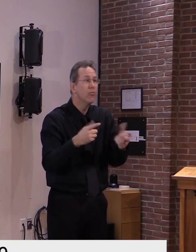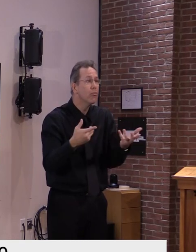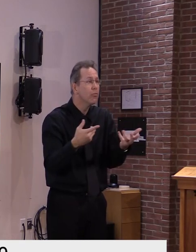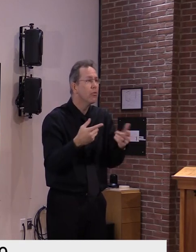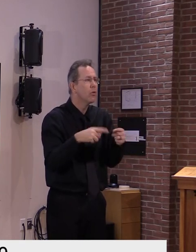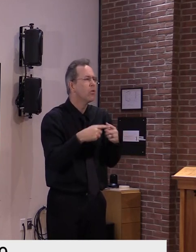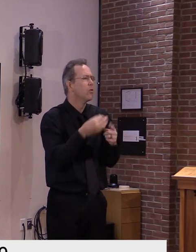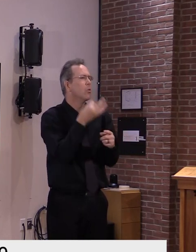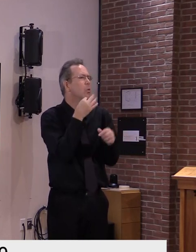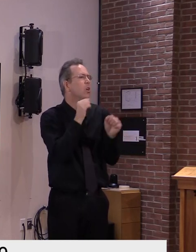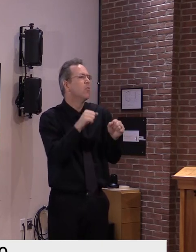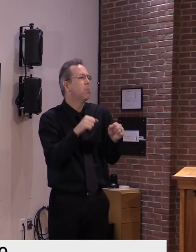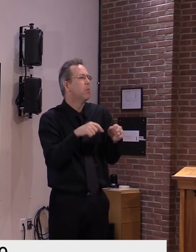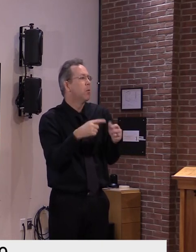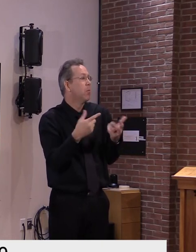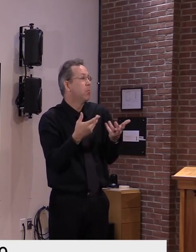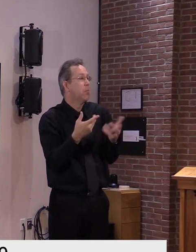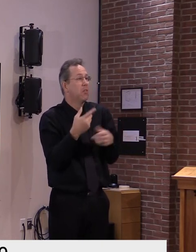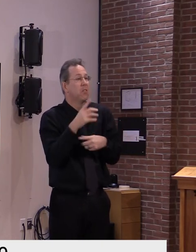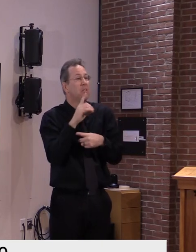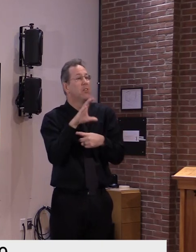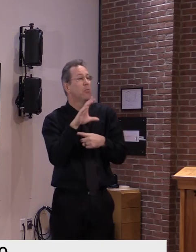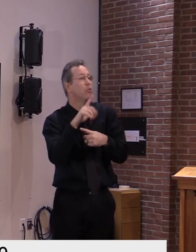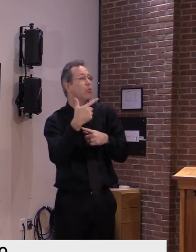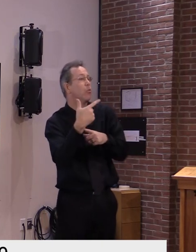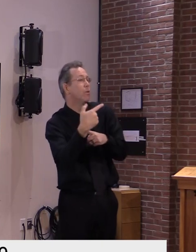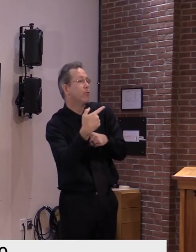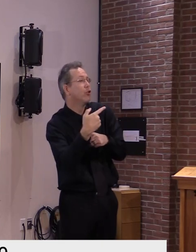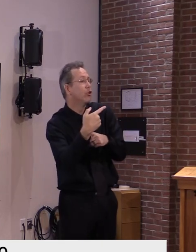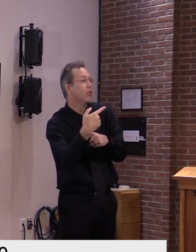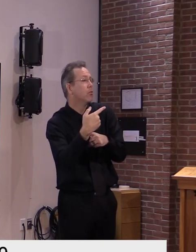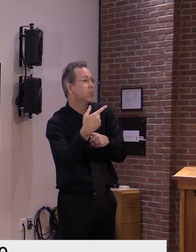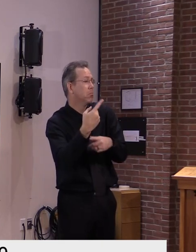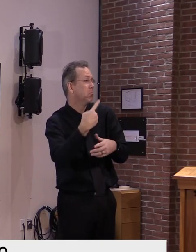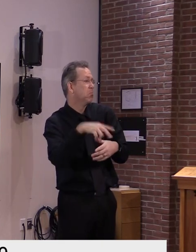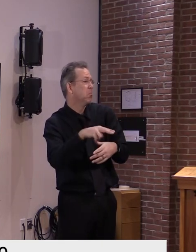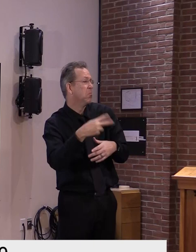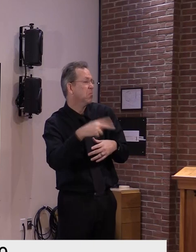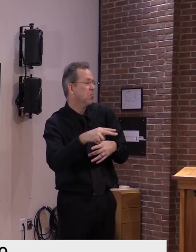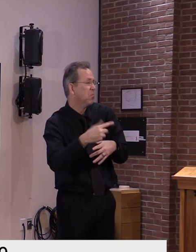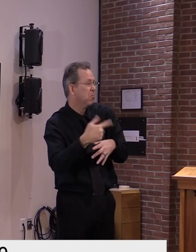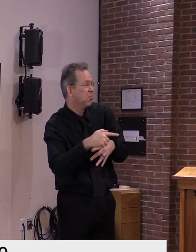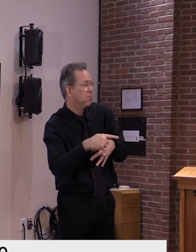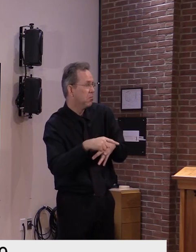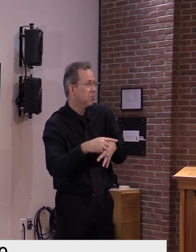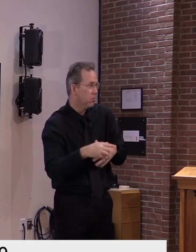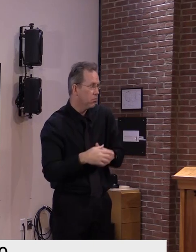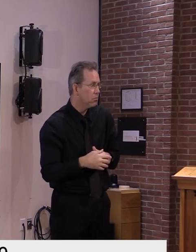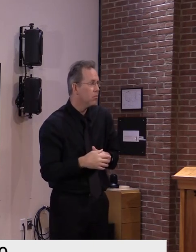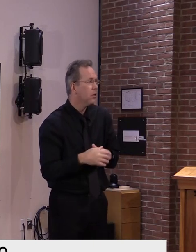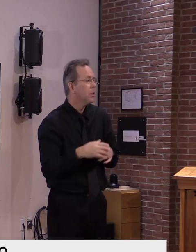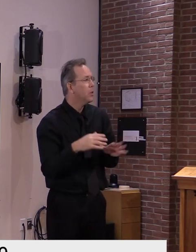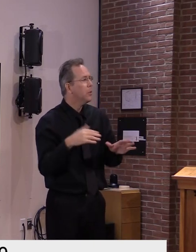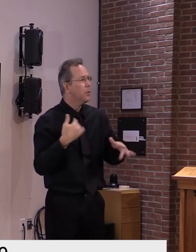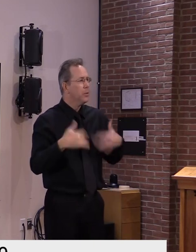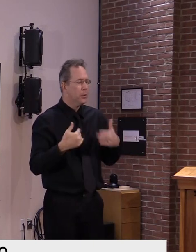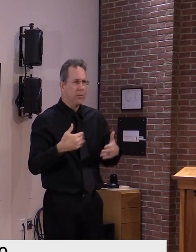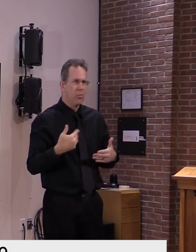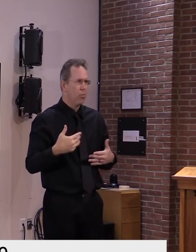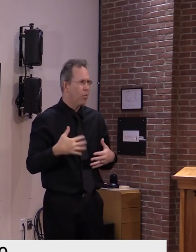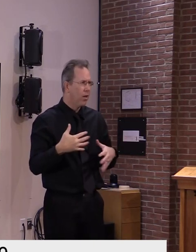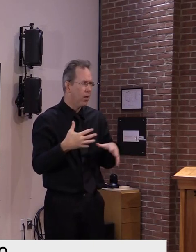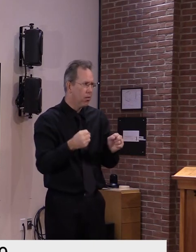December 21st. Despite the speed at which vaccines are being researched and developed, safety